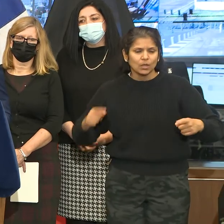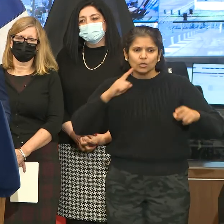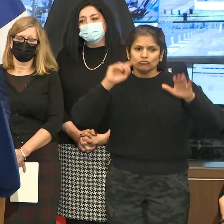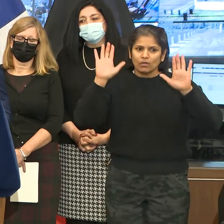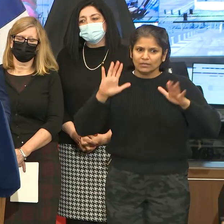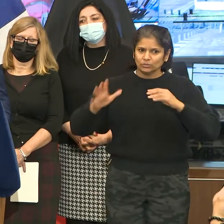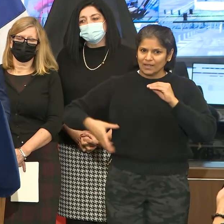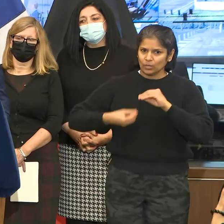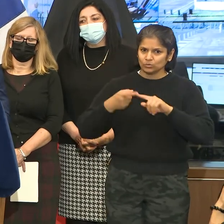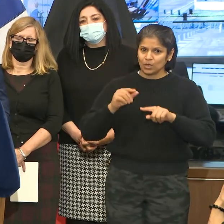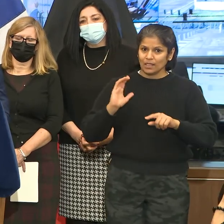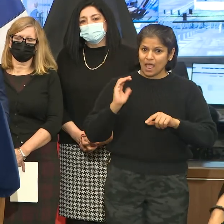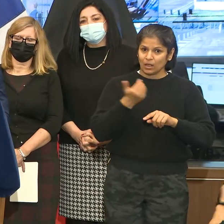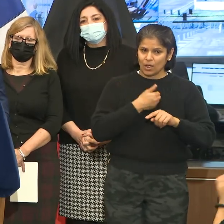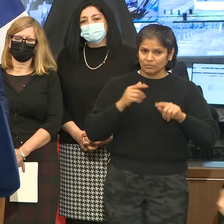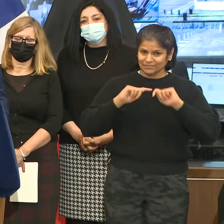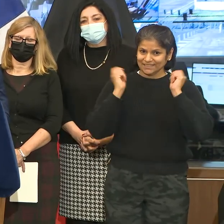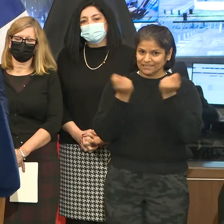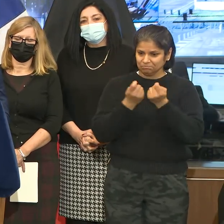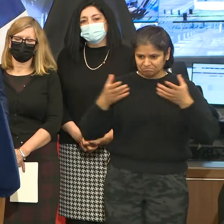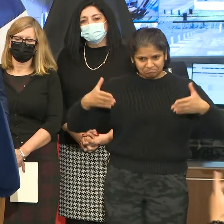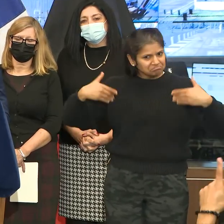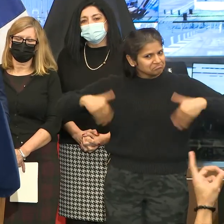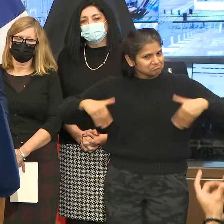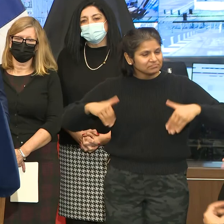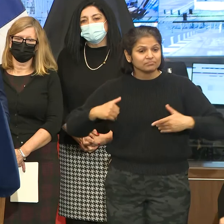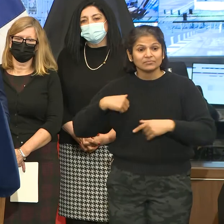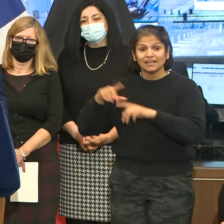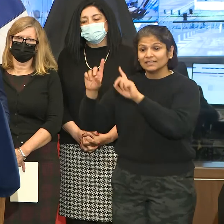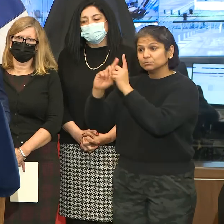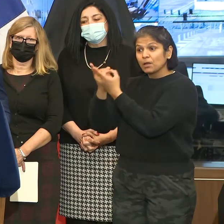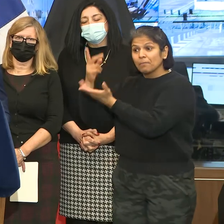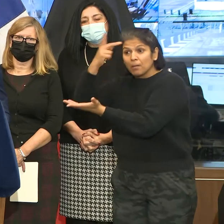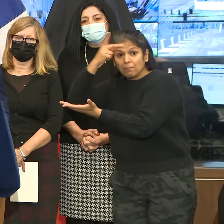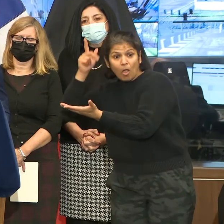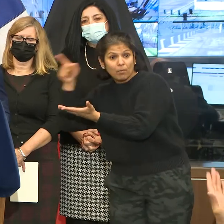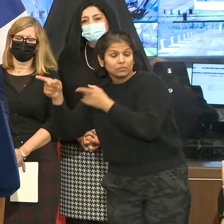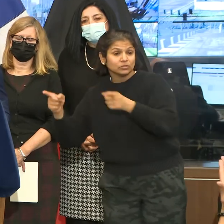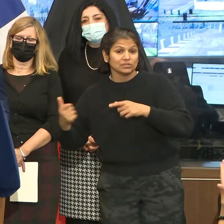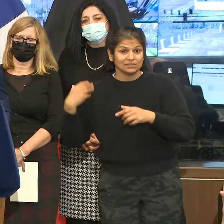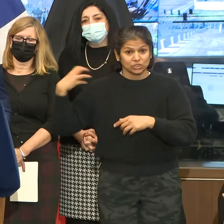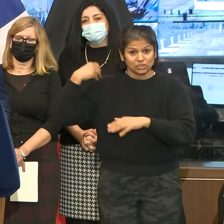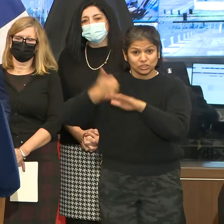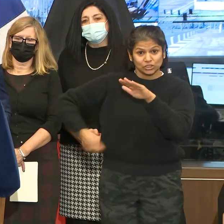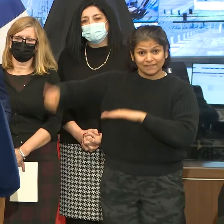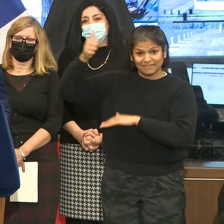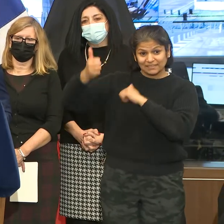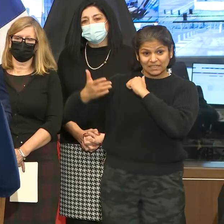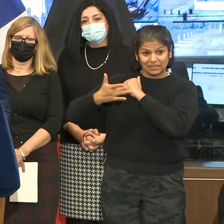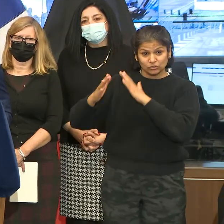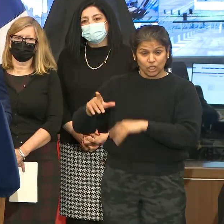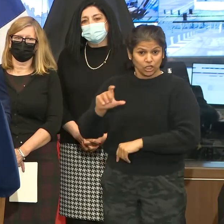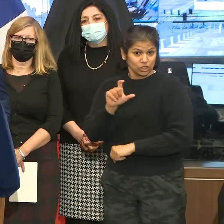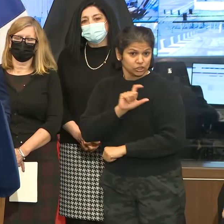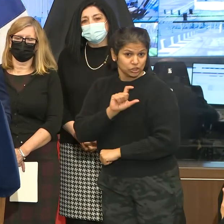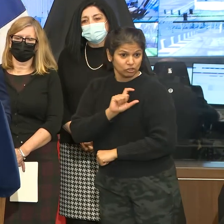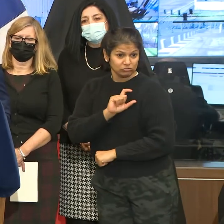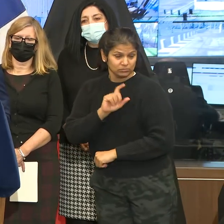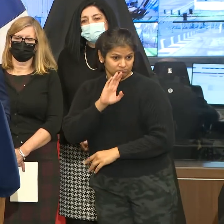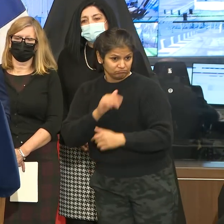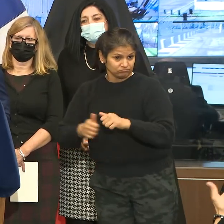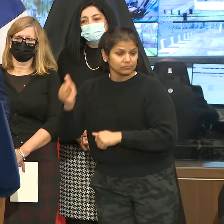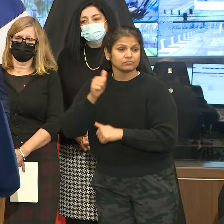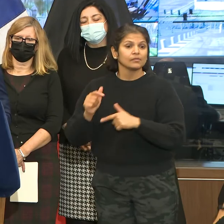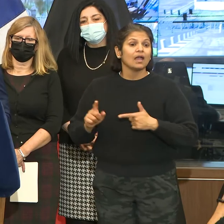Every place from the Department of Parks, our chief technology officer, to what we are doing in education